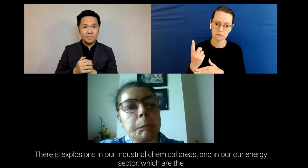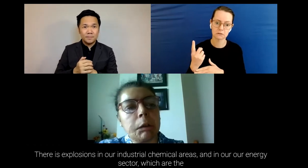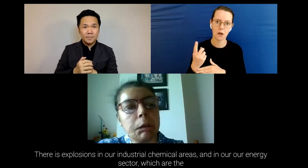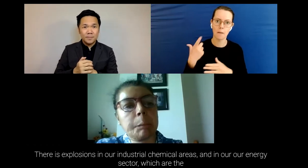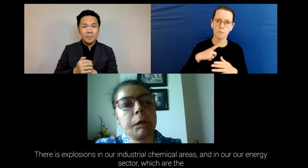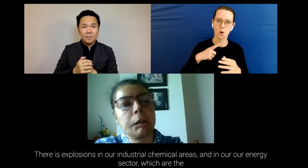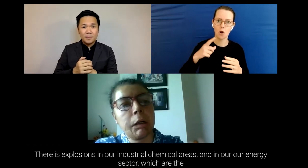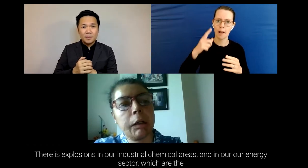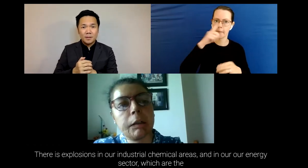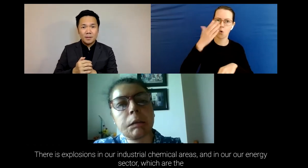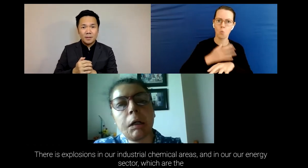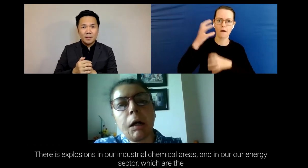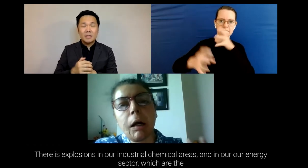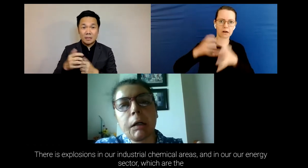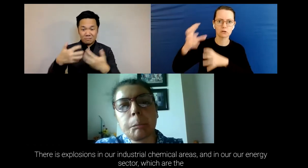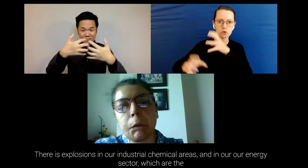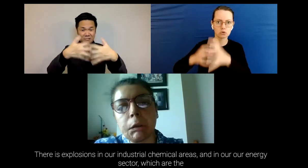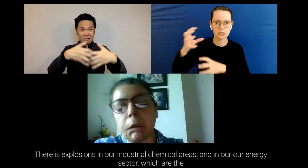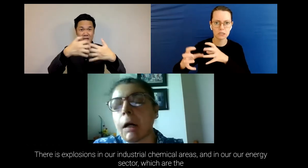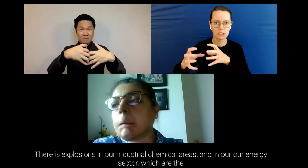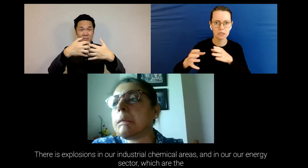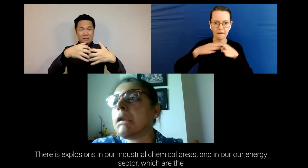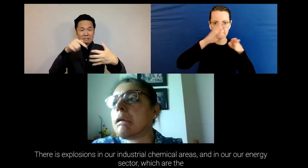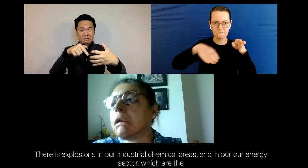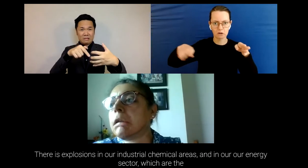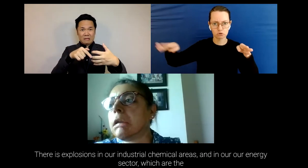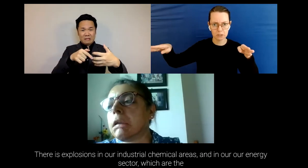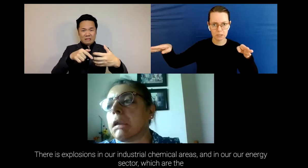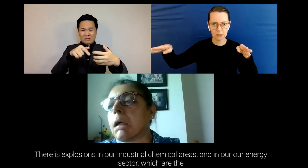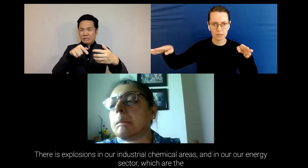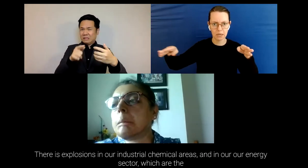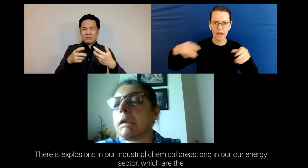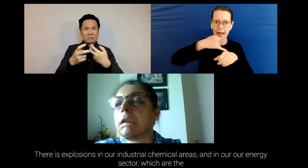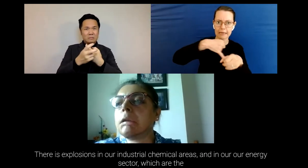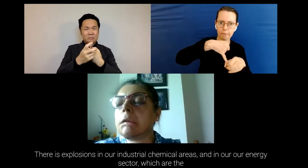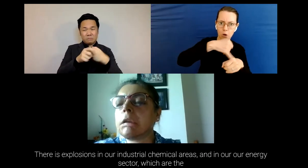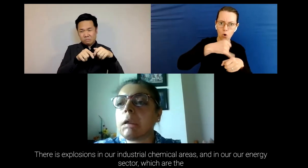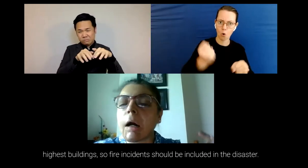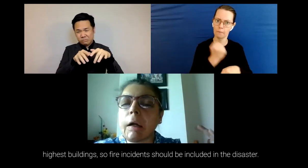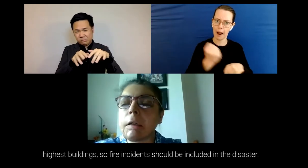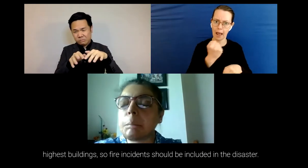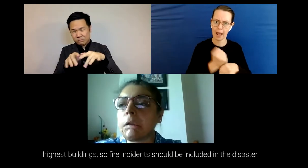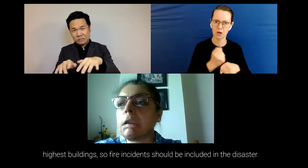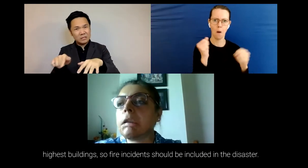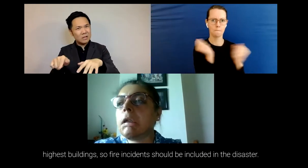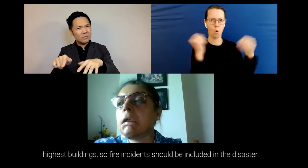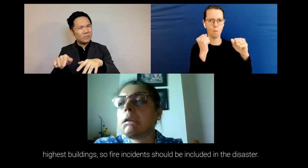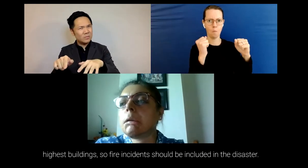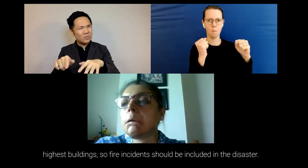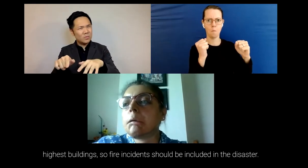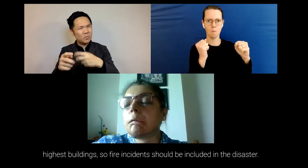industrial chemical areas and in R&D sector, R&D buildings, which are the high-rise